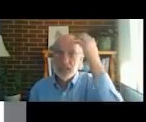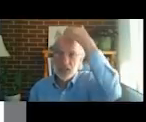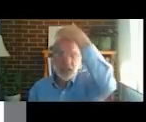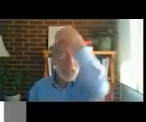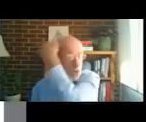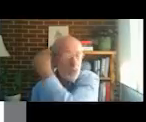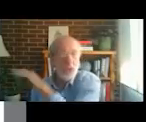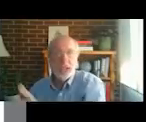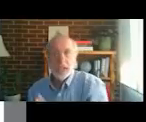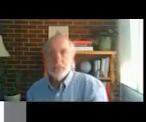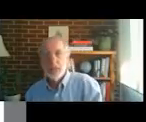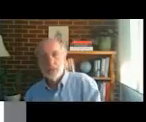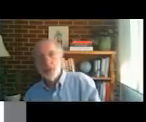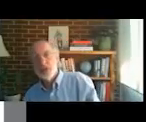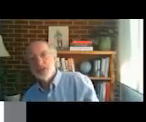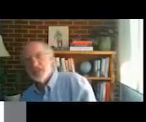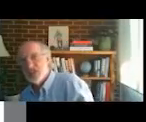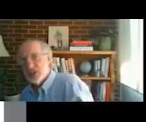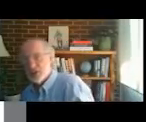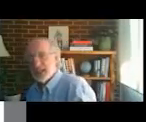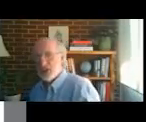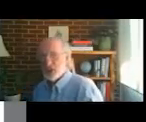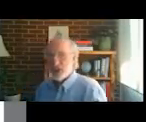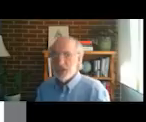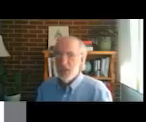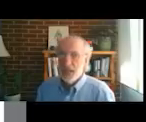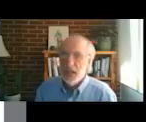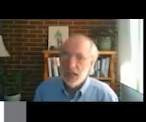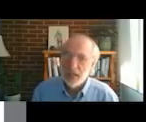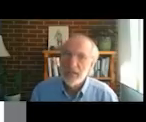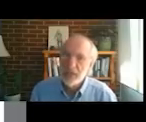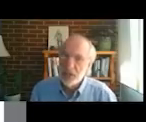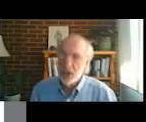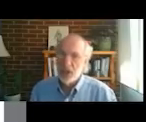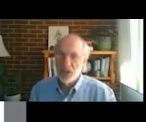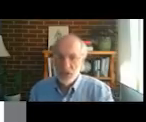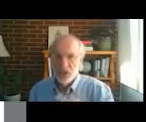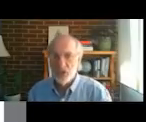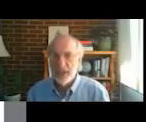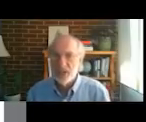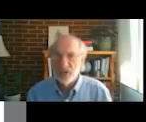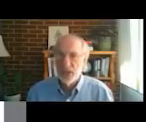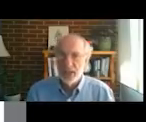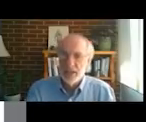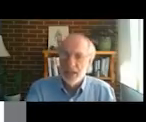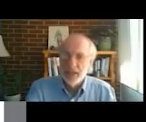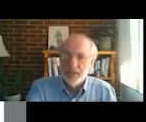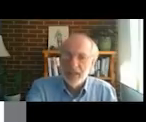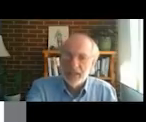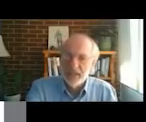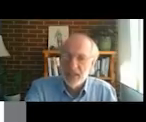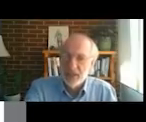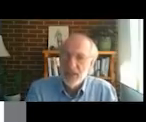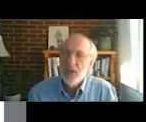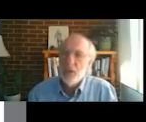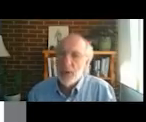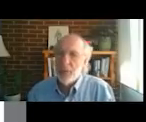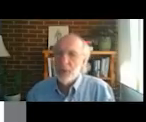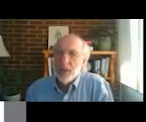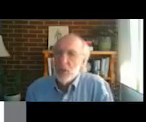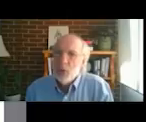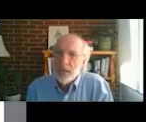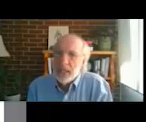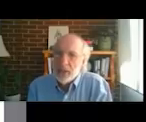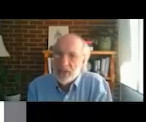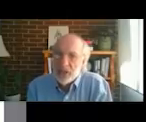correction is really an important consideration. And then you can also use a transfer trial if necessary.